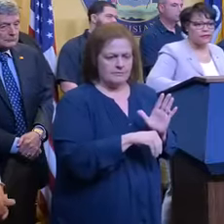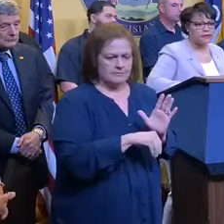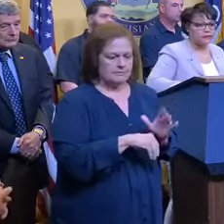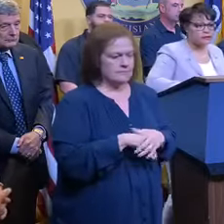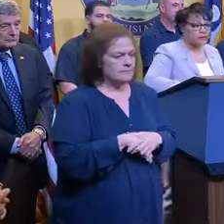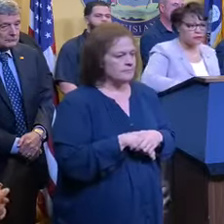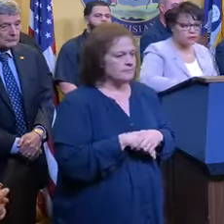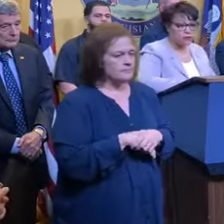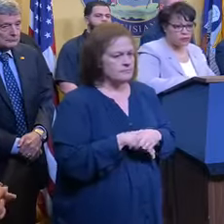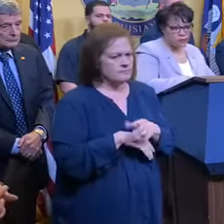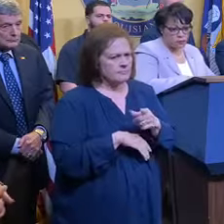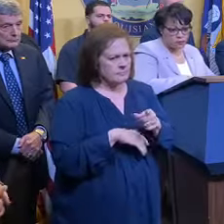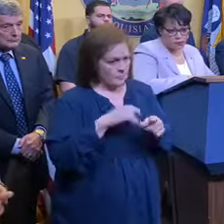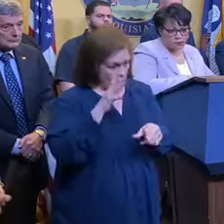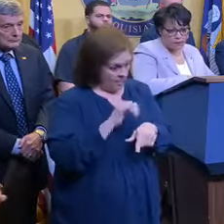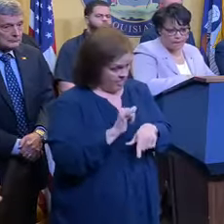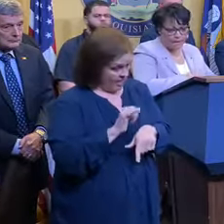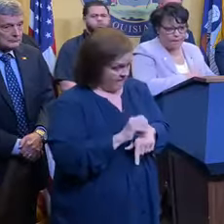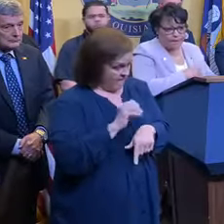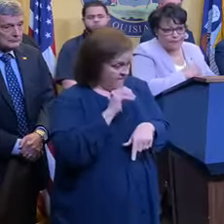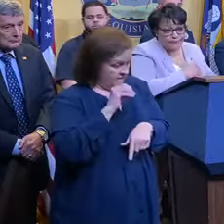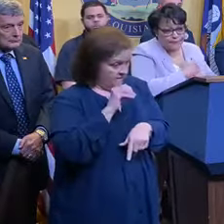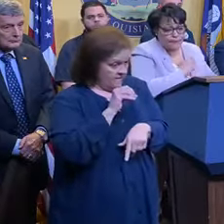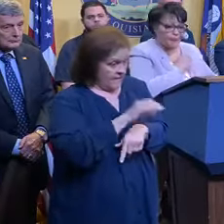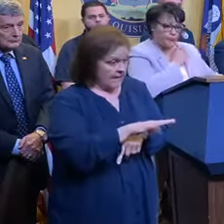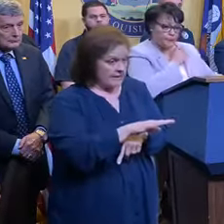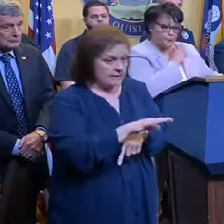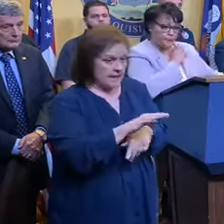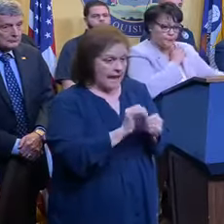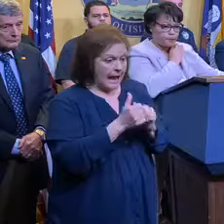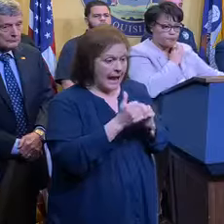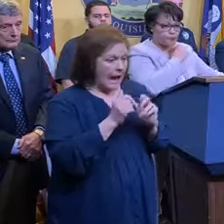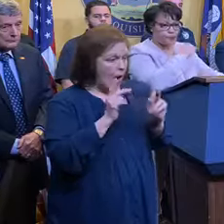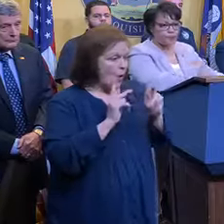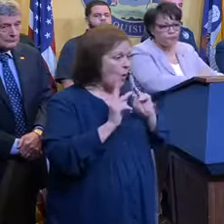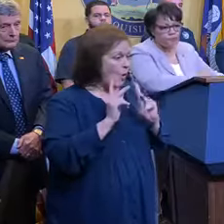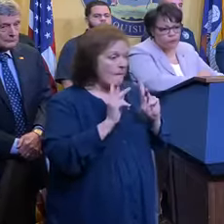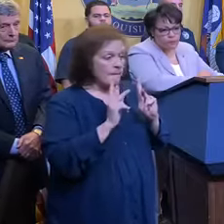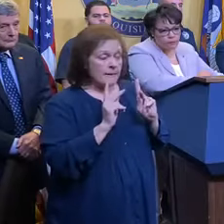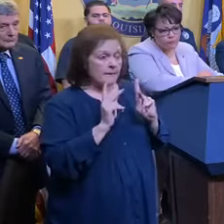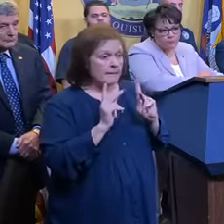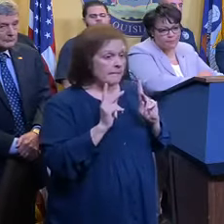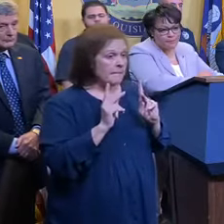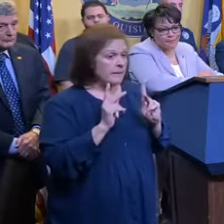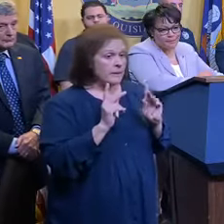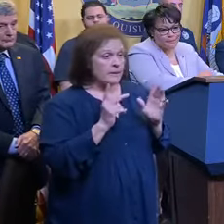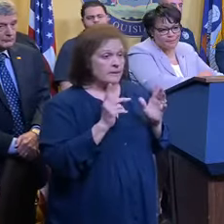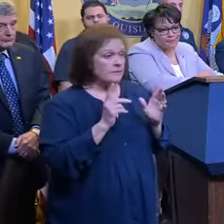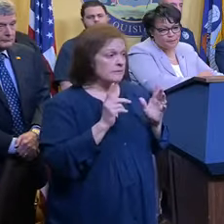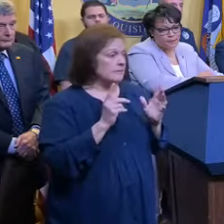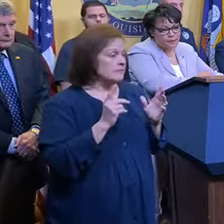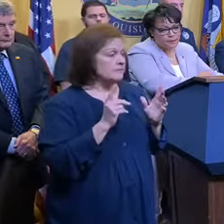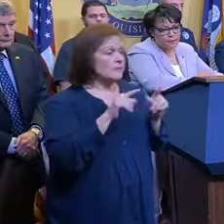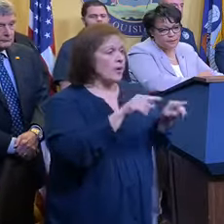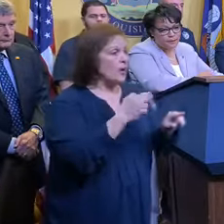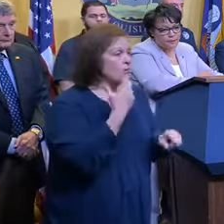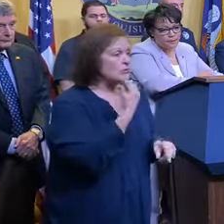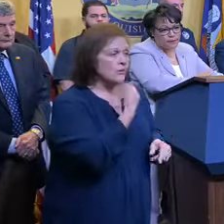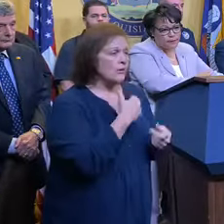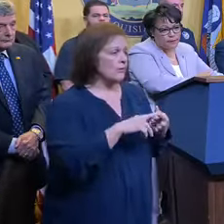we insist. Will this affect any sort of, how people approach regular going out to restaurants,